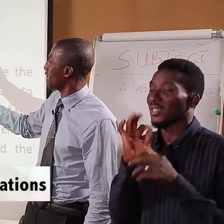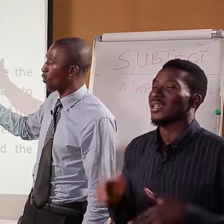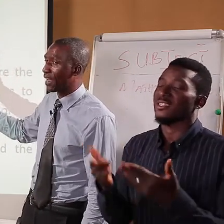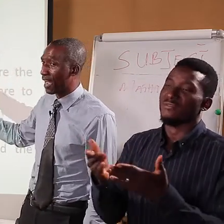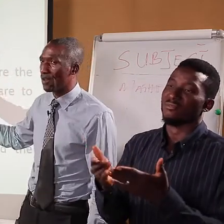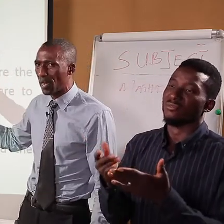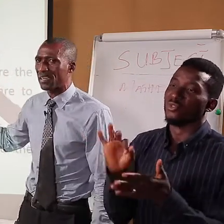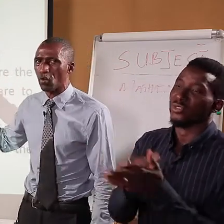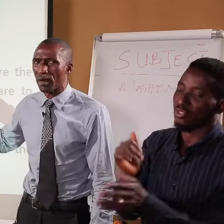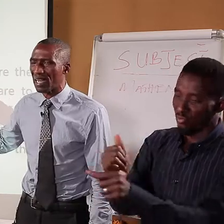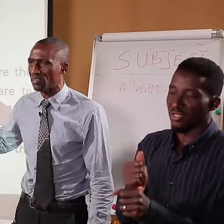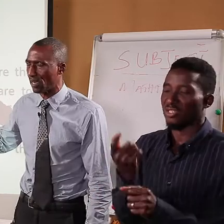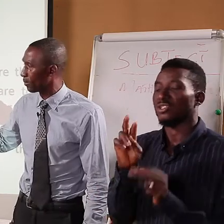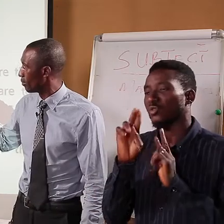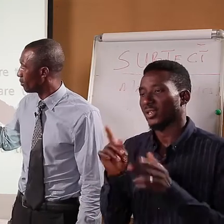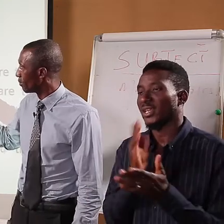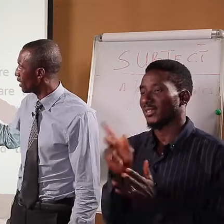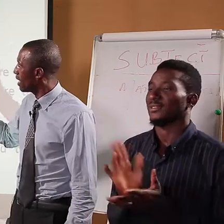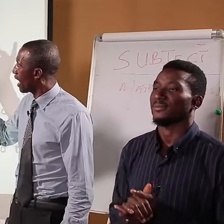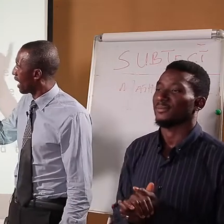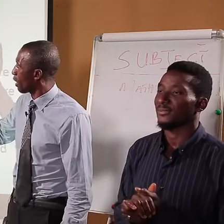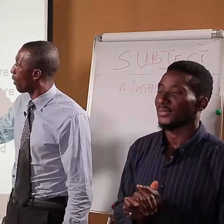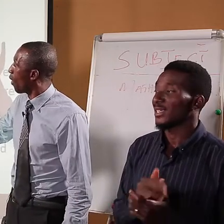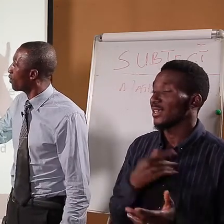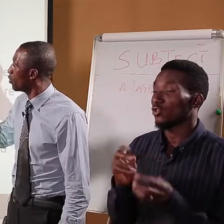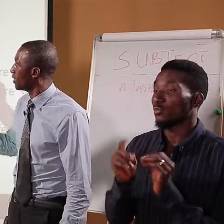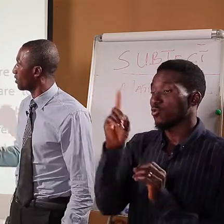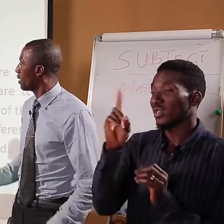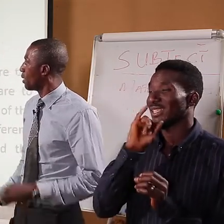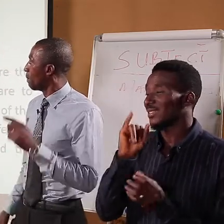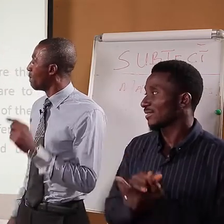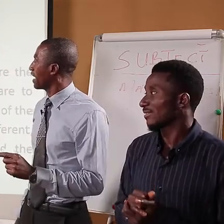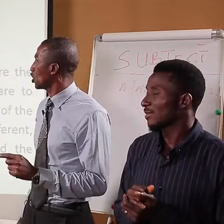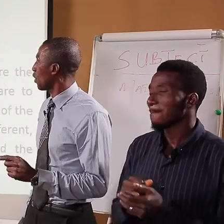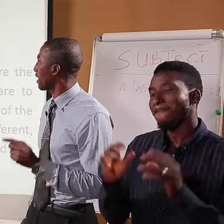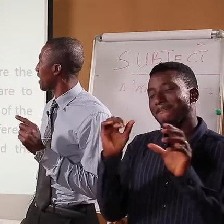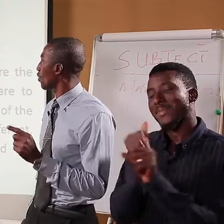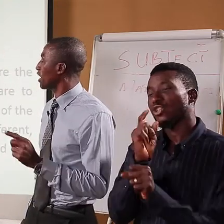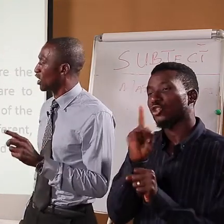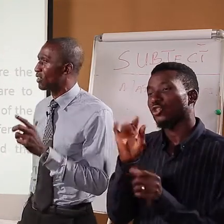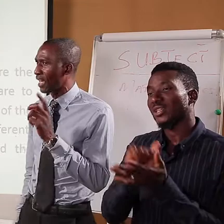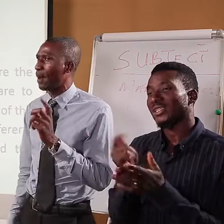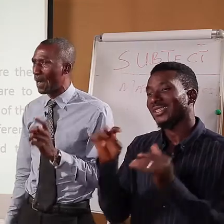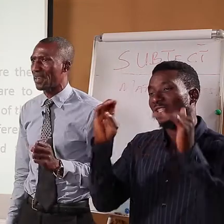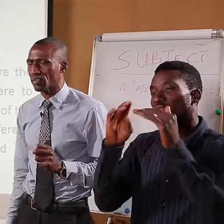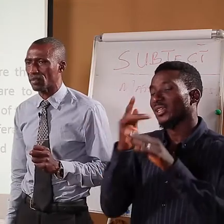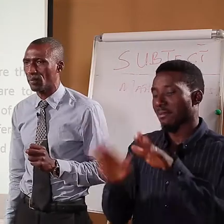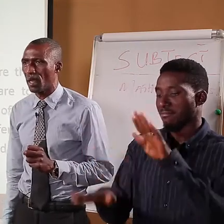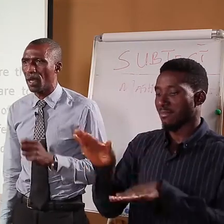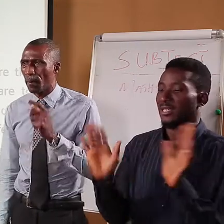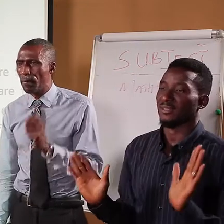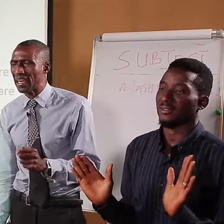in order to arrive at the correct answer. And number one rule is, make sure the equations are